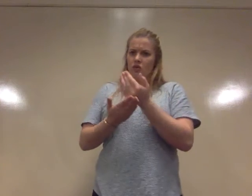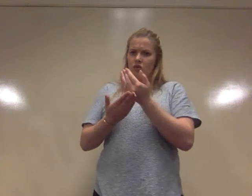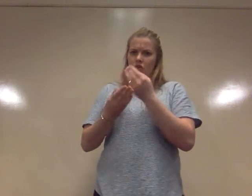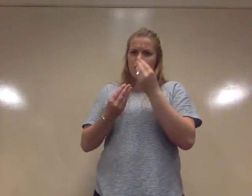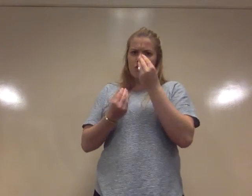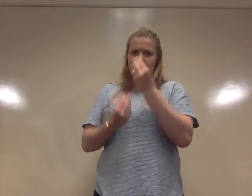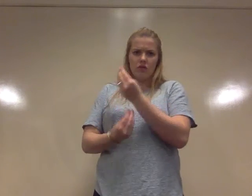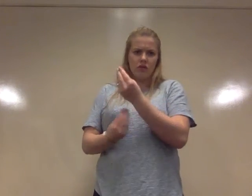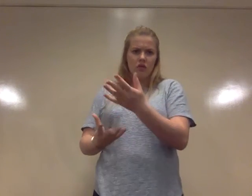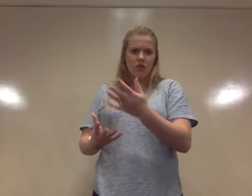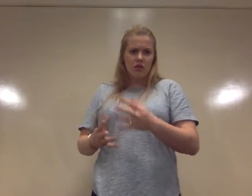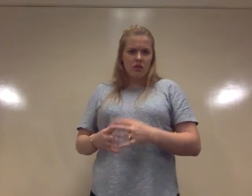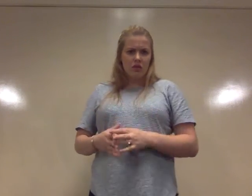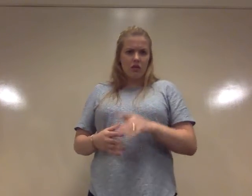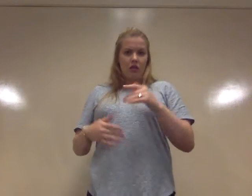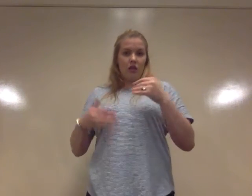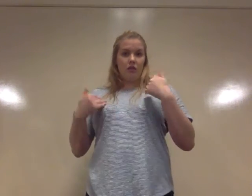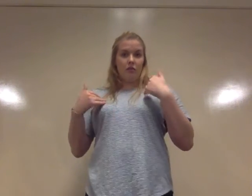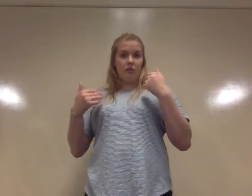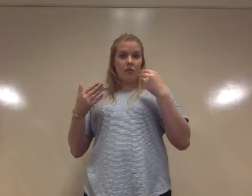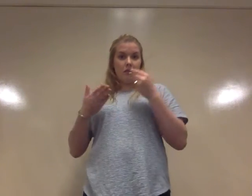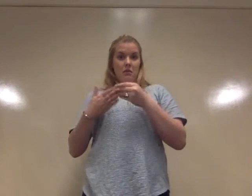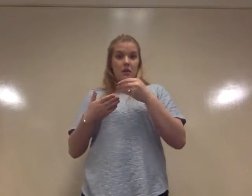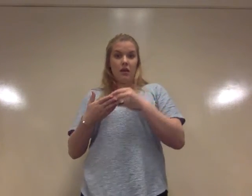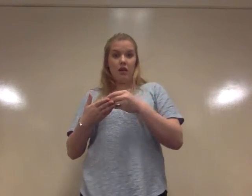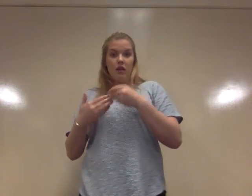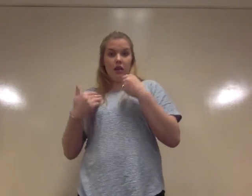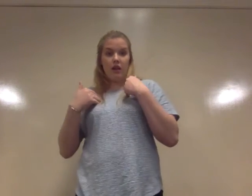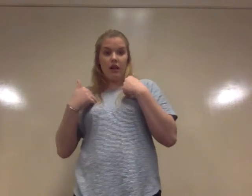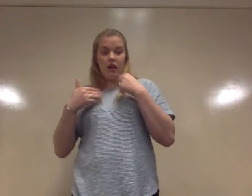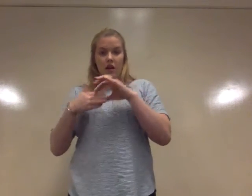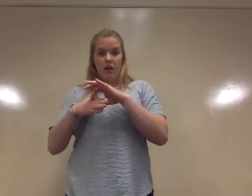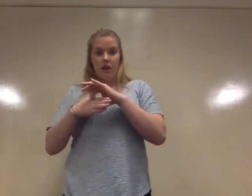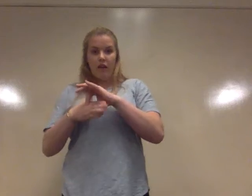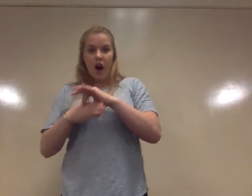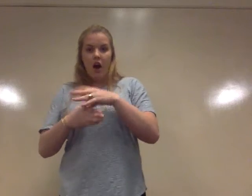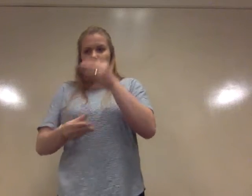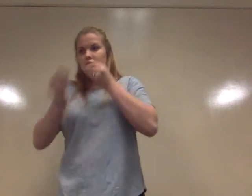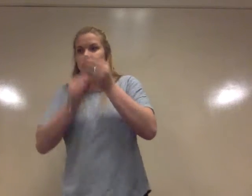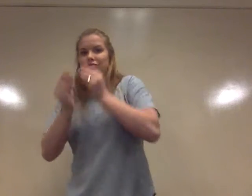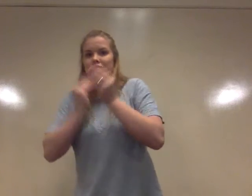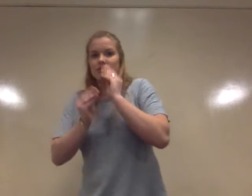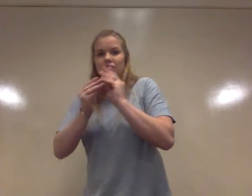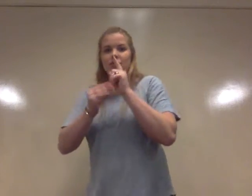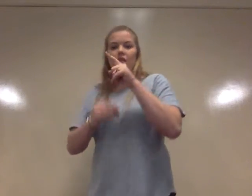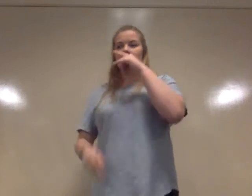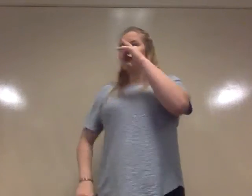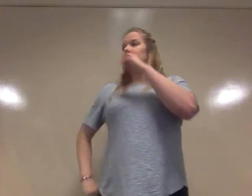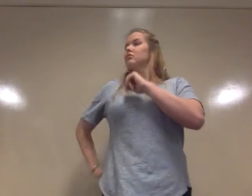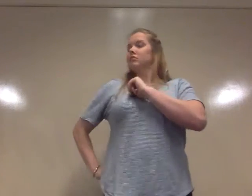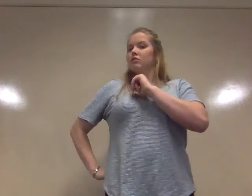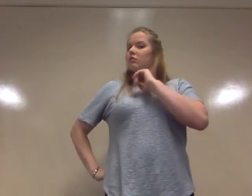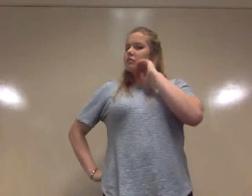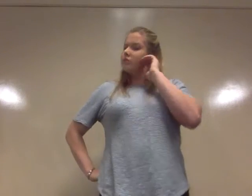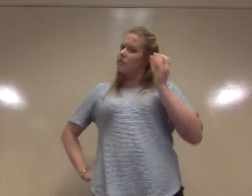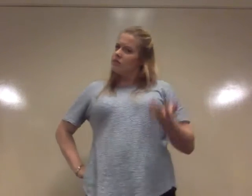families in the Philippines, who were eating relatively high amounts of animal-based foods. But at the same time, they were the